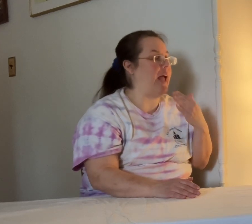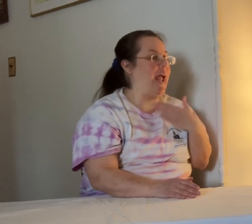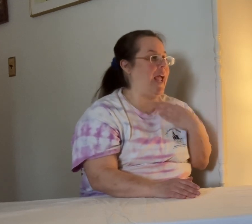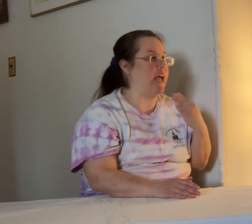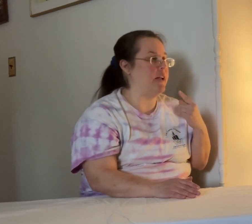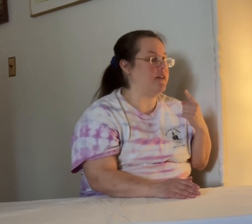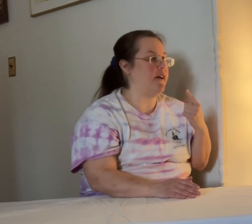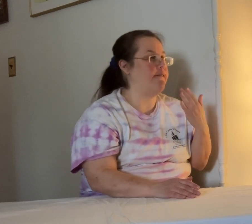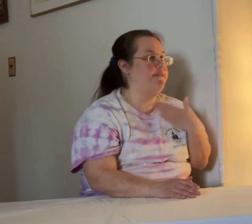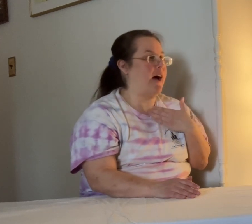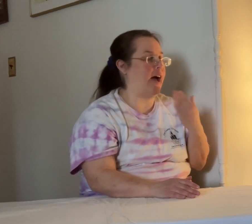and